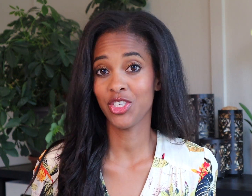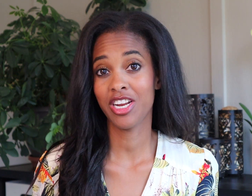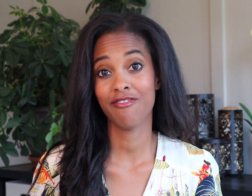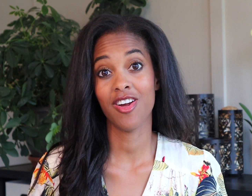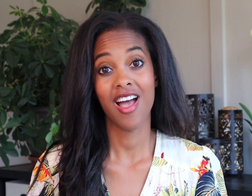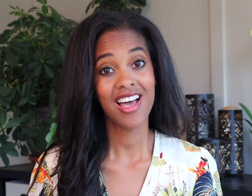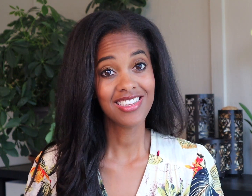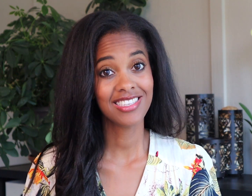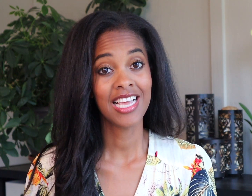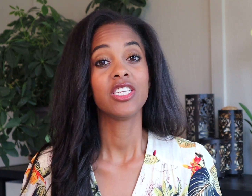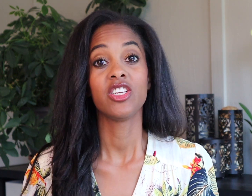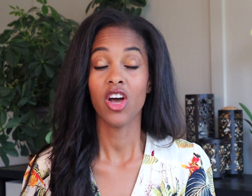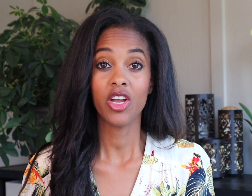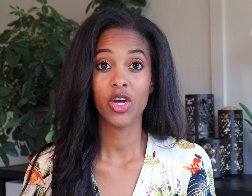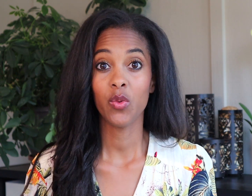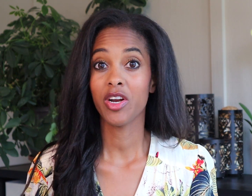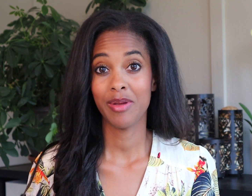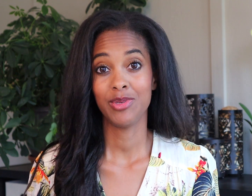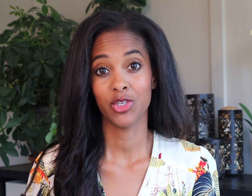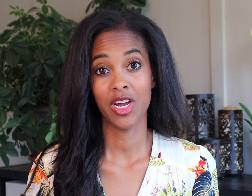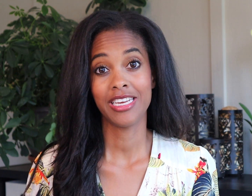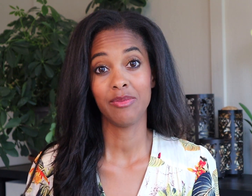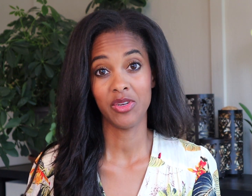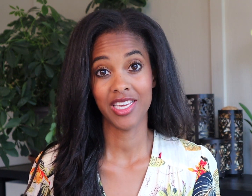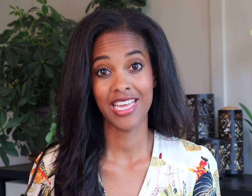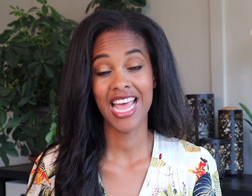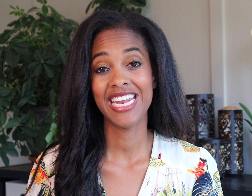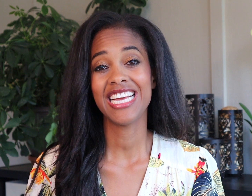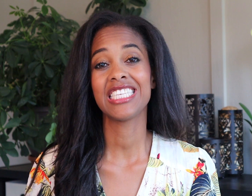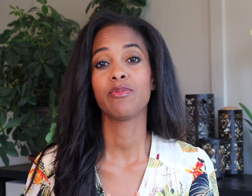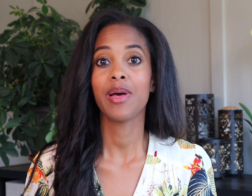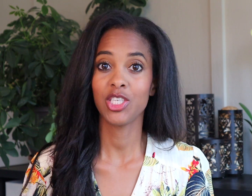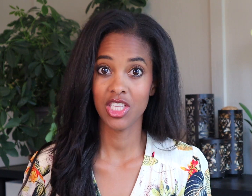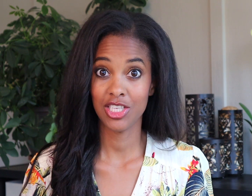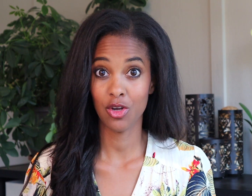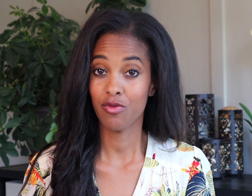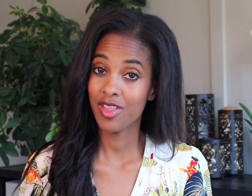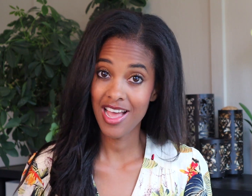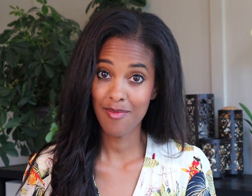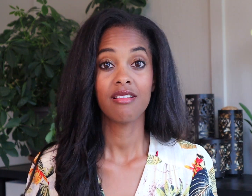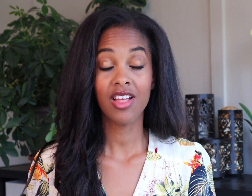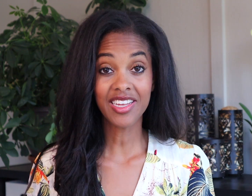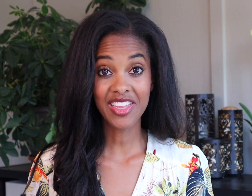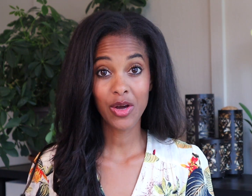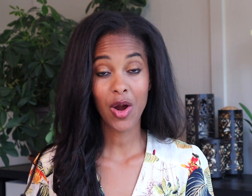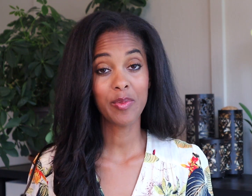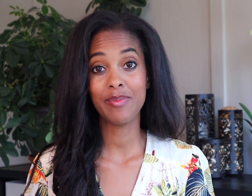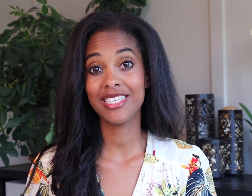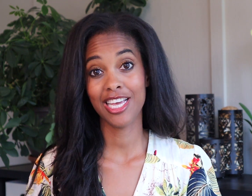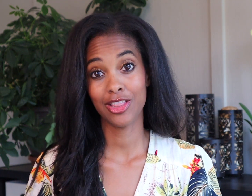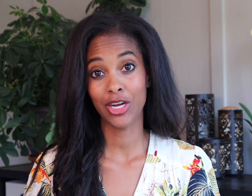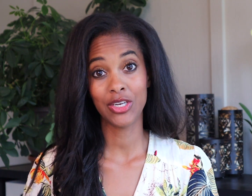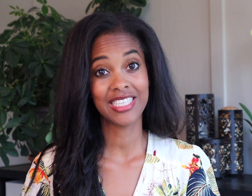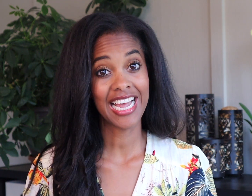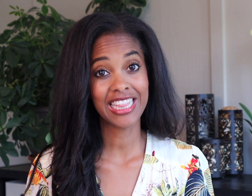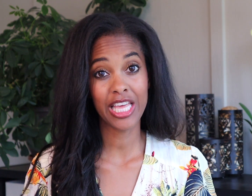frustrating for us to not know what our babies are trying to communicate, and especially so for them. Luckily though, our babies can learn sign